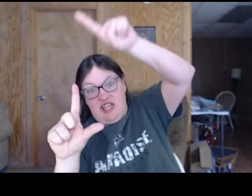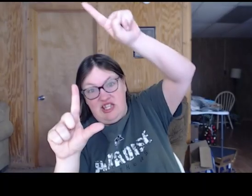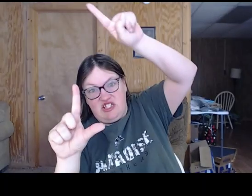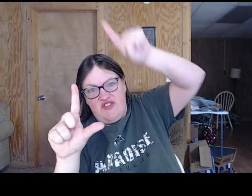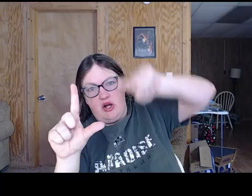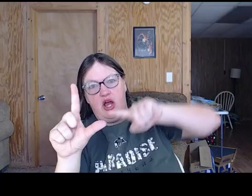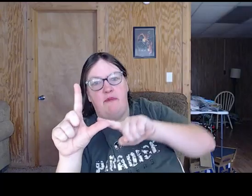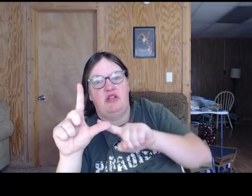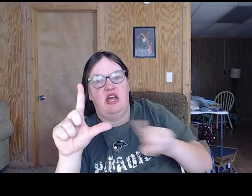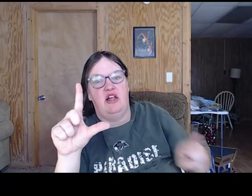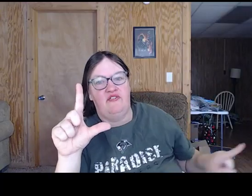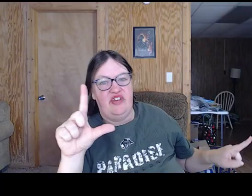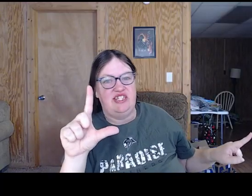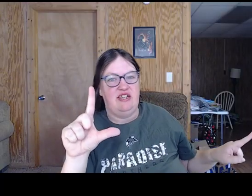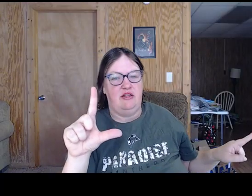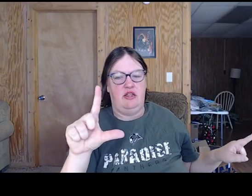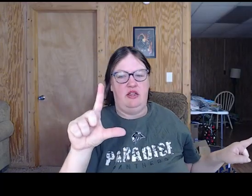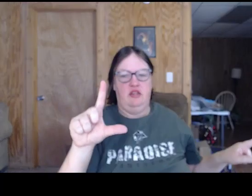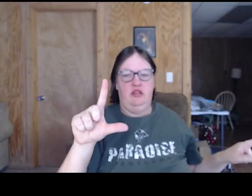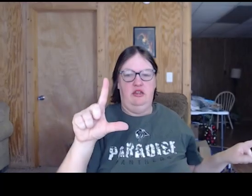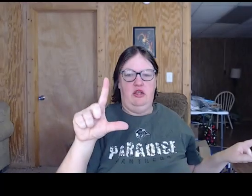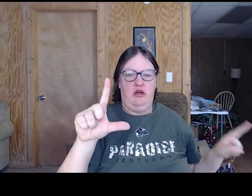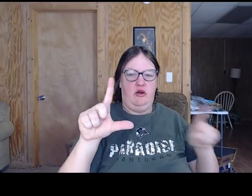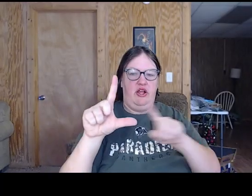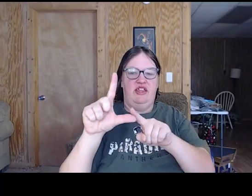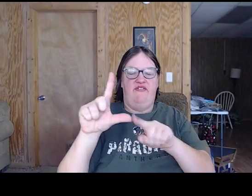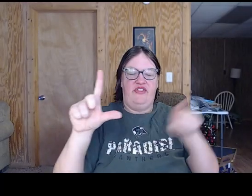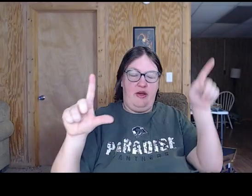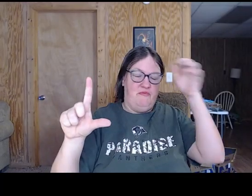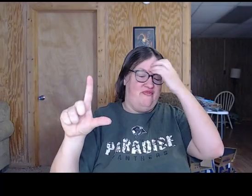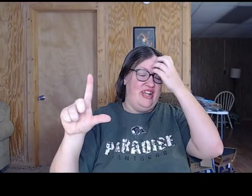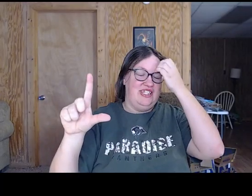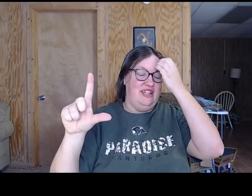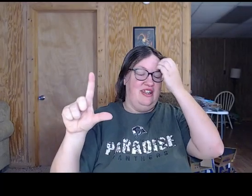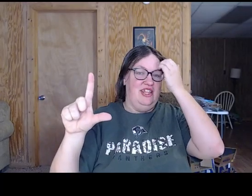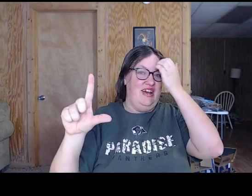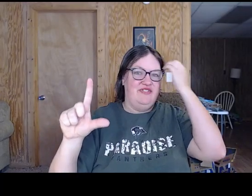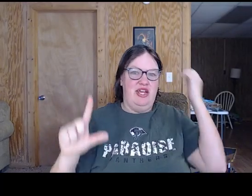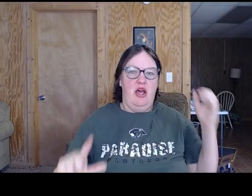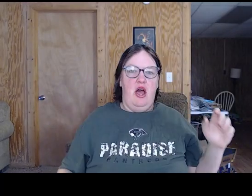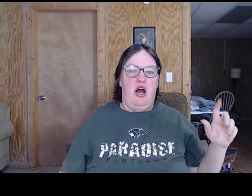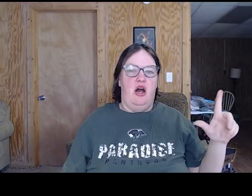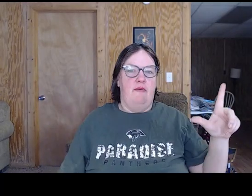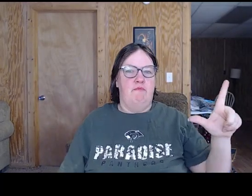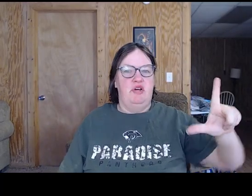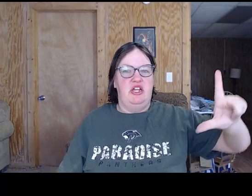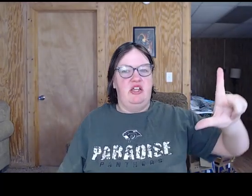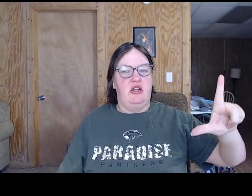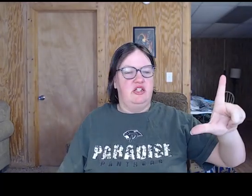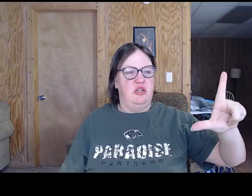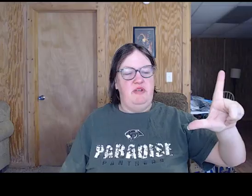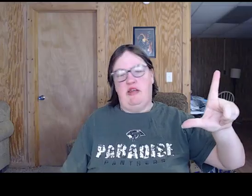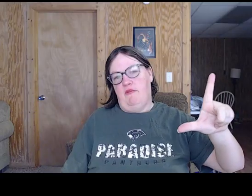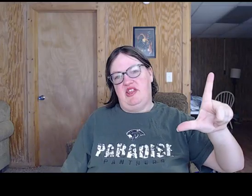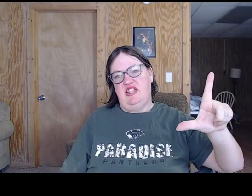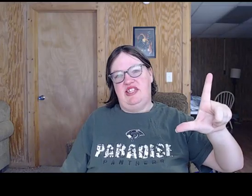index finger up and the L facing, and the thumb facing the left. But it can also be done with this